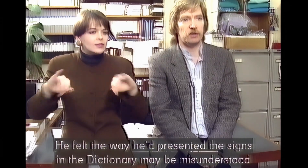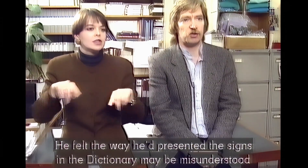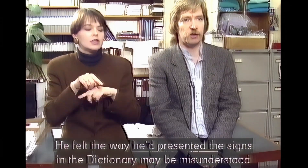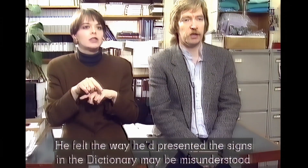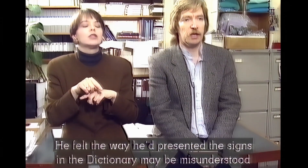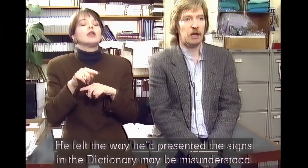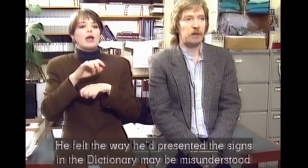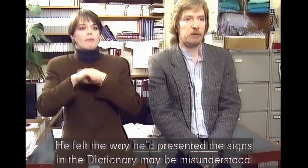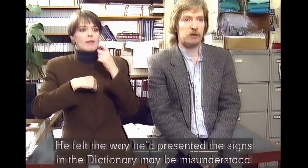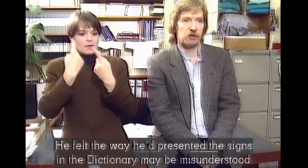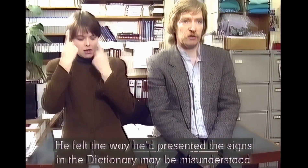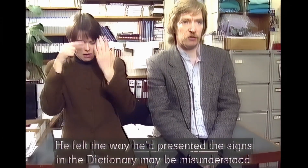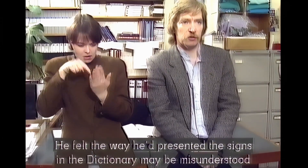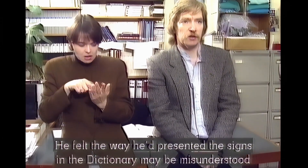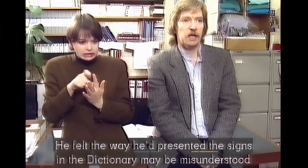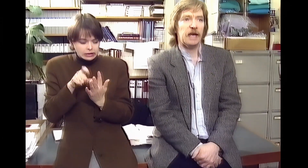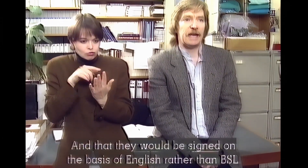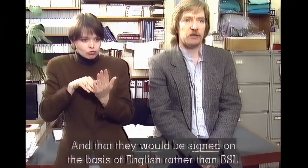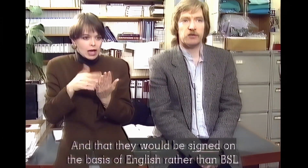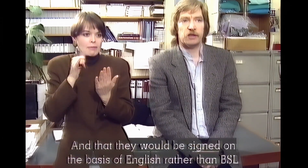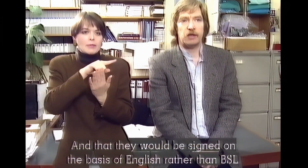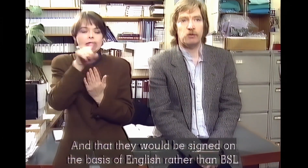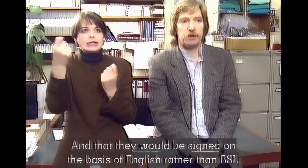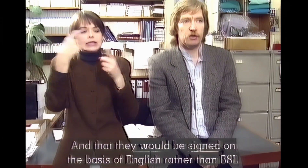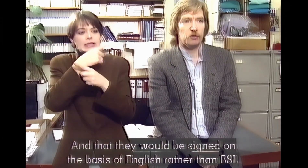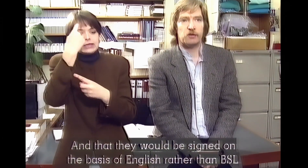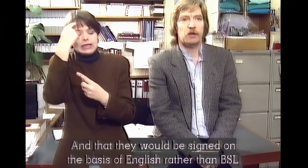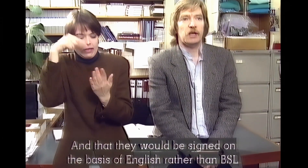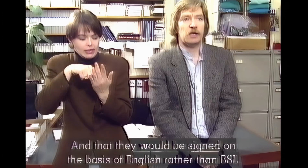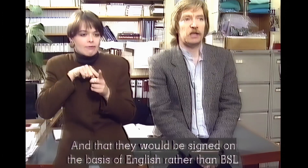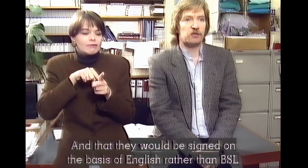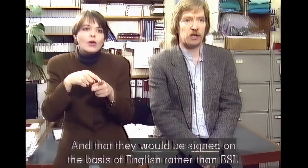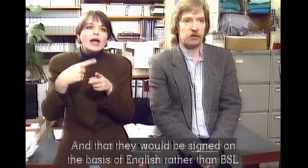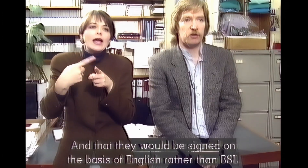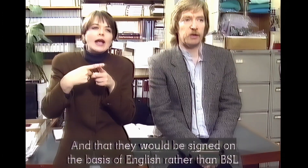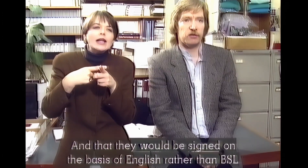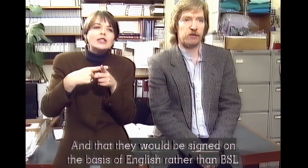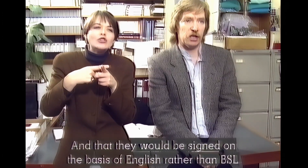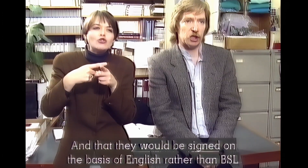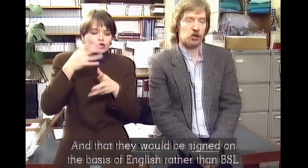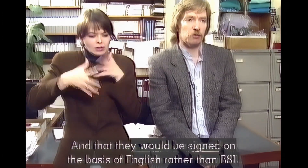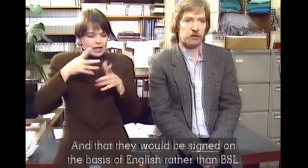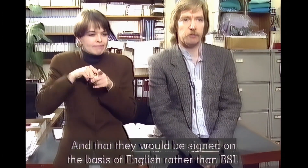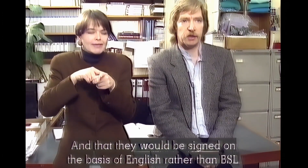dictionary may be misunderstood and that they would be used and signed on the basis of English rather than